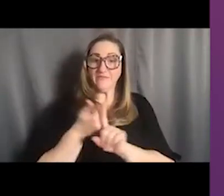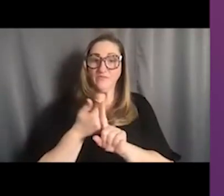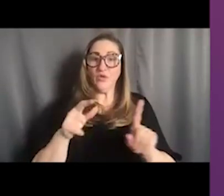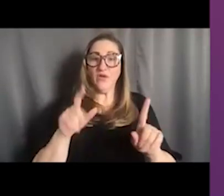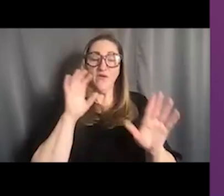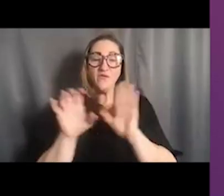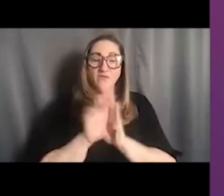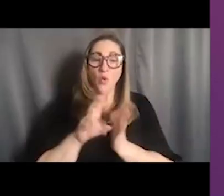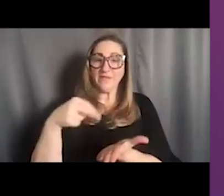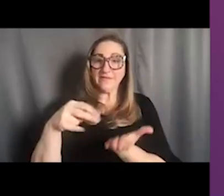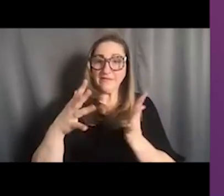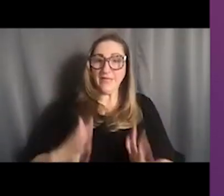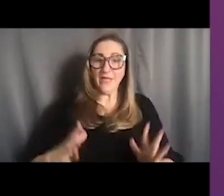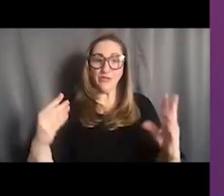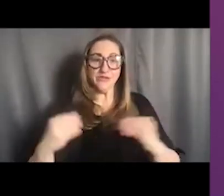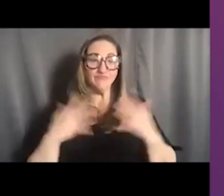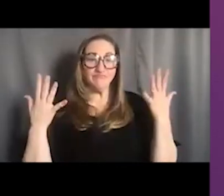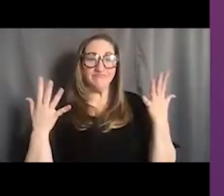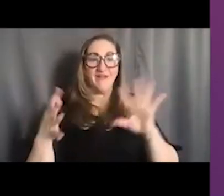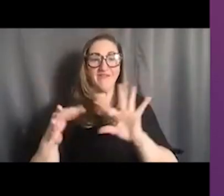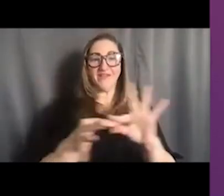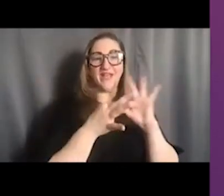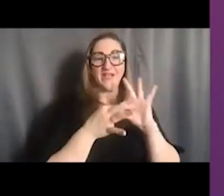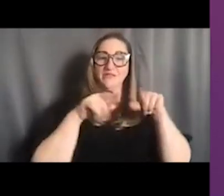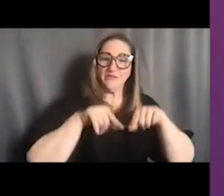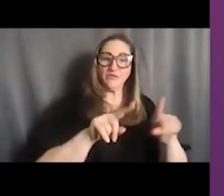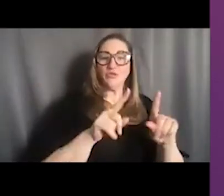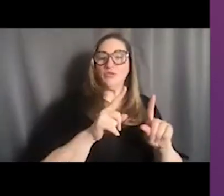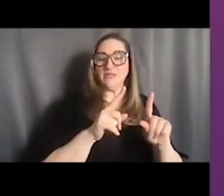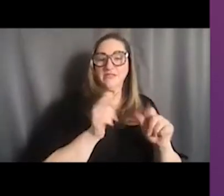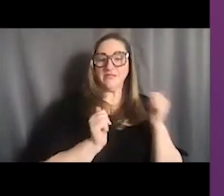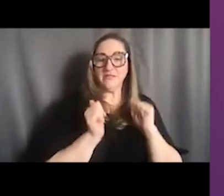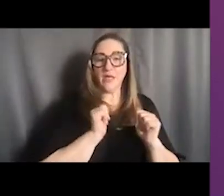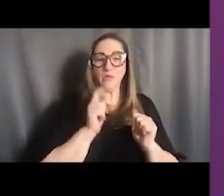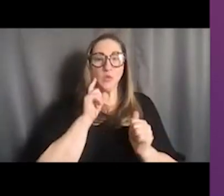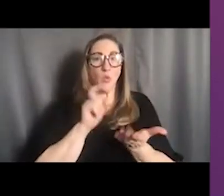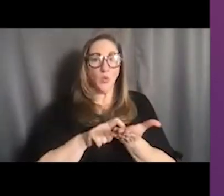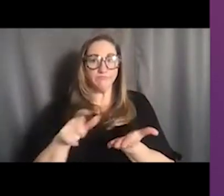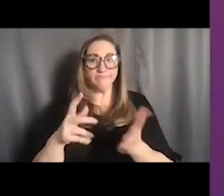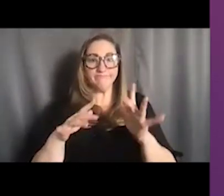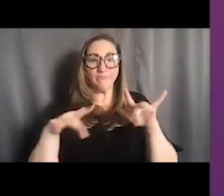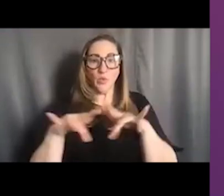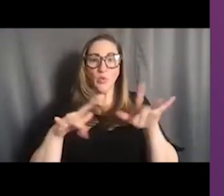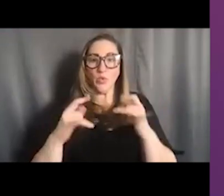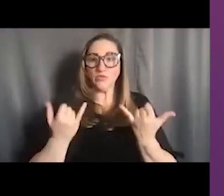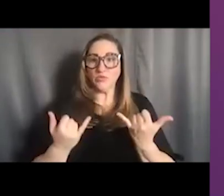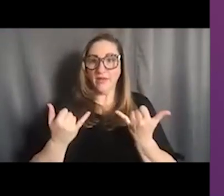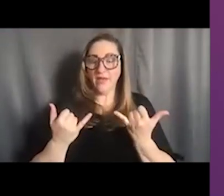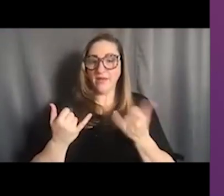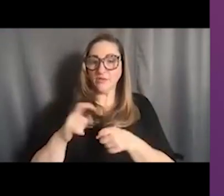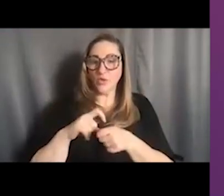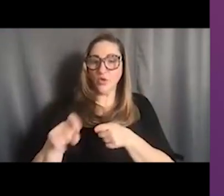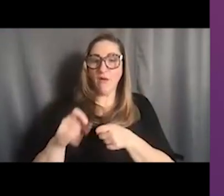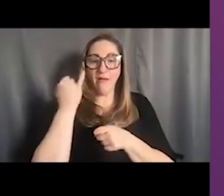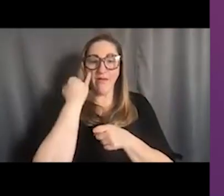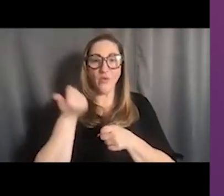of dancers in a joyous moment of connection on stage. Please note we are recording today's call. If you have any questions